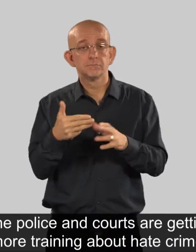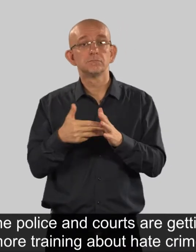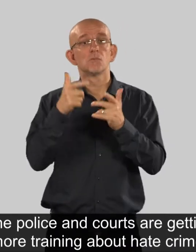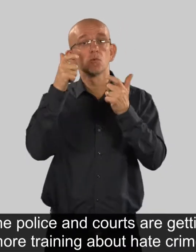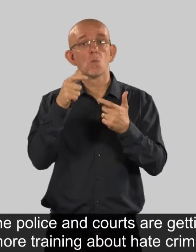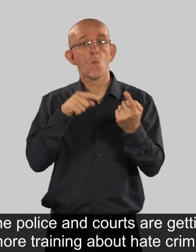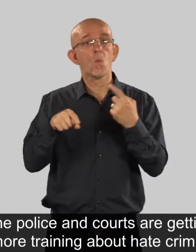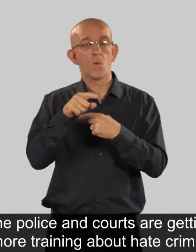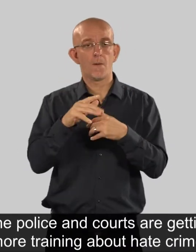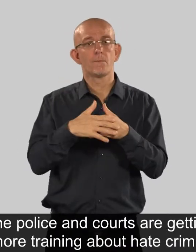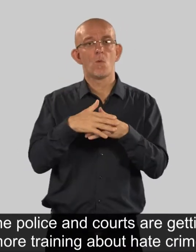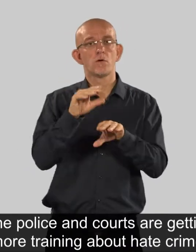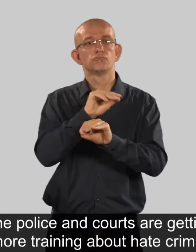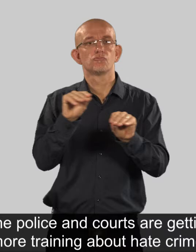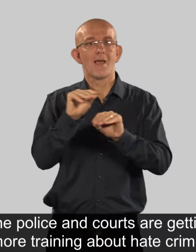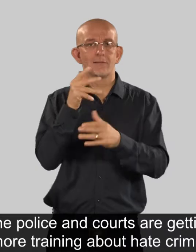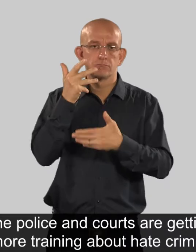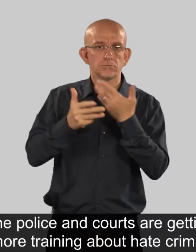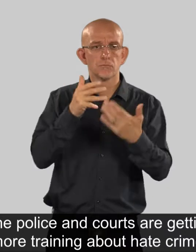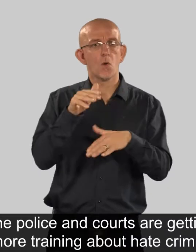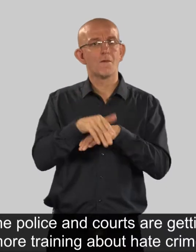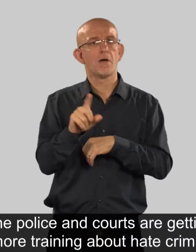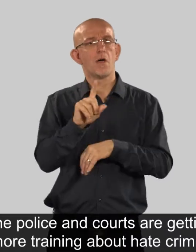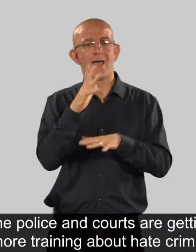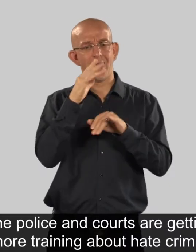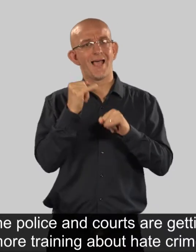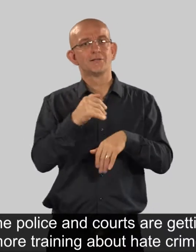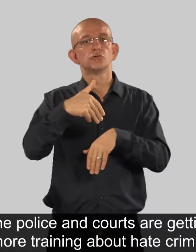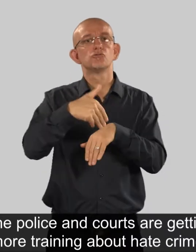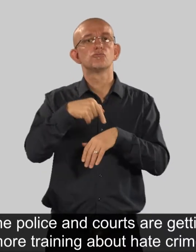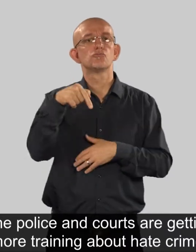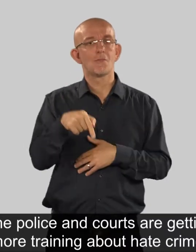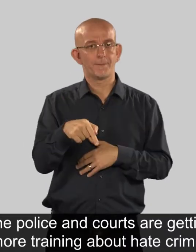The police and courts are getting more training about hate crime.